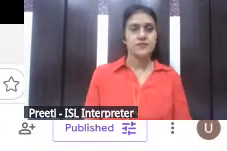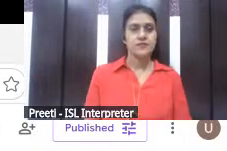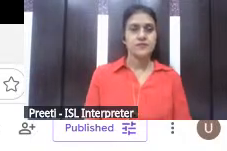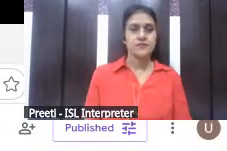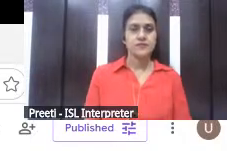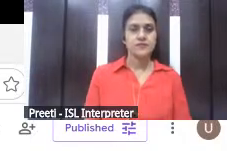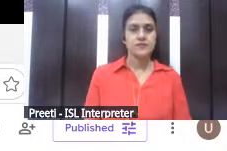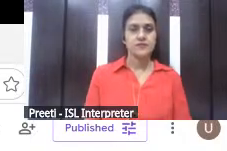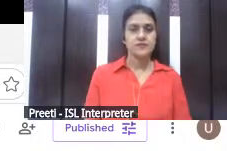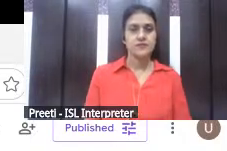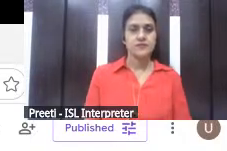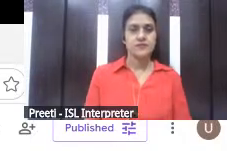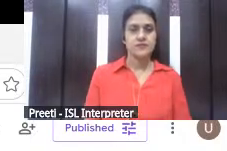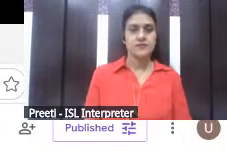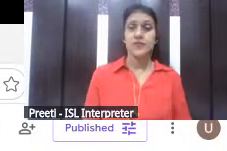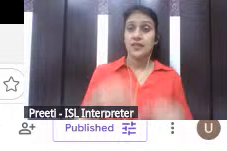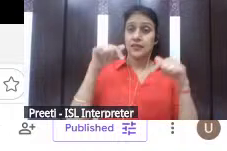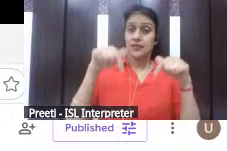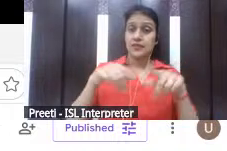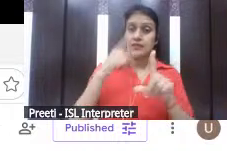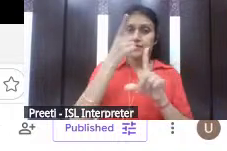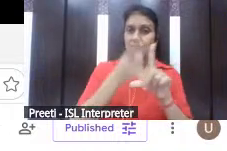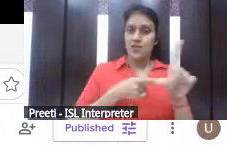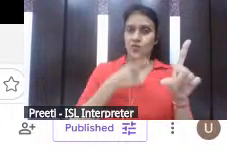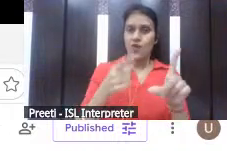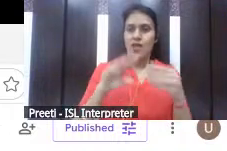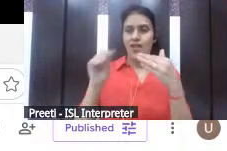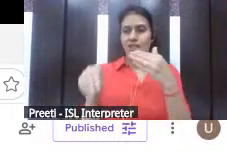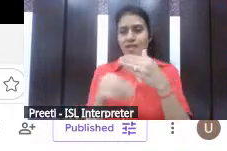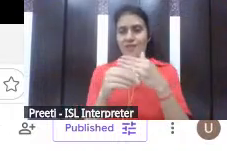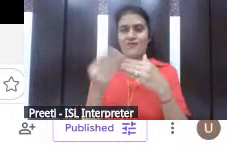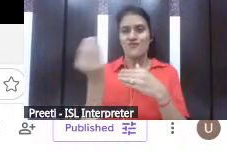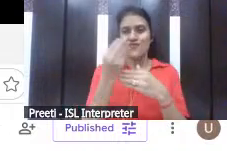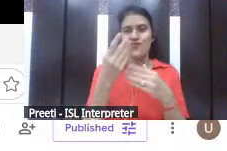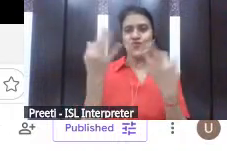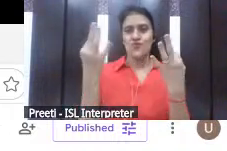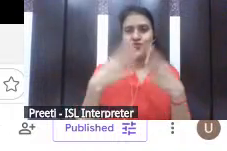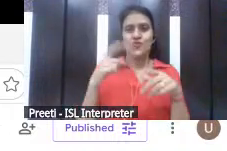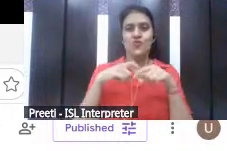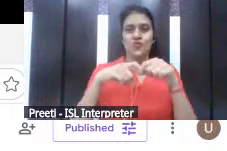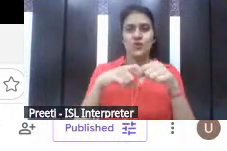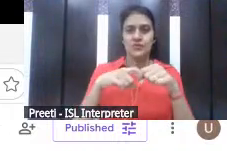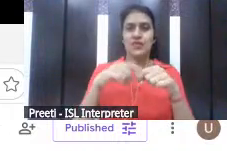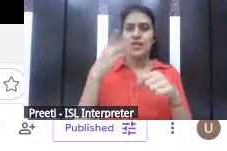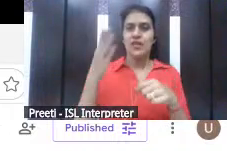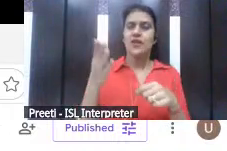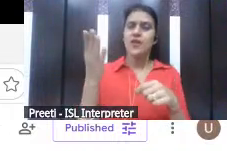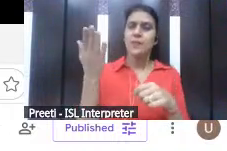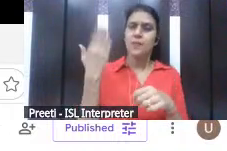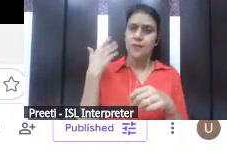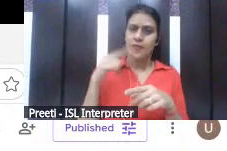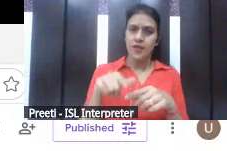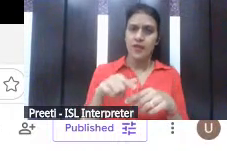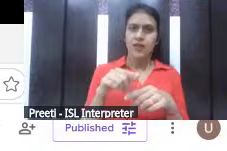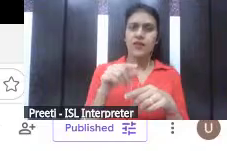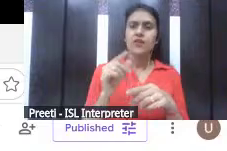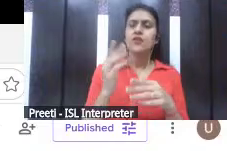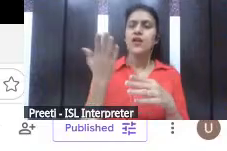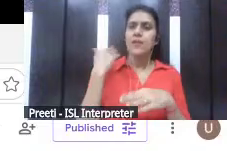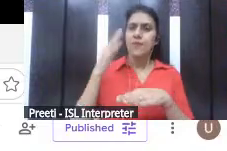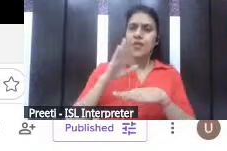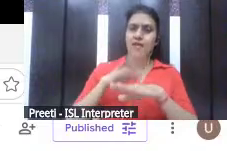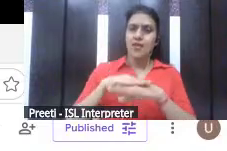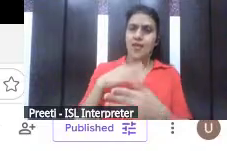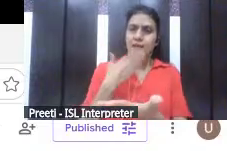And this year, we have also included questions on whether you have ever applied for the Universal Design Awards before, simply